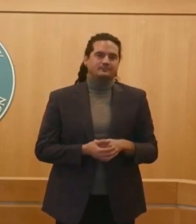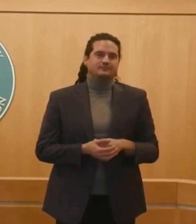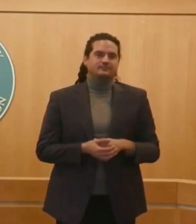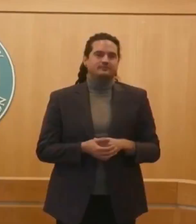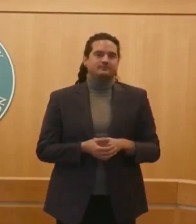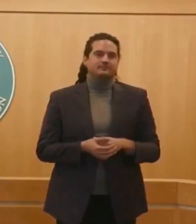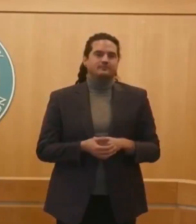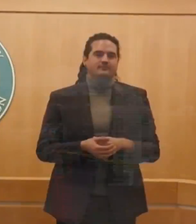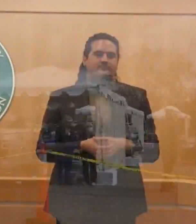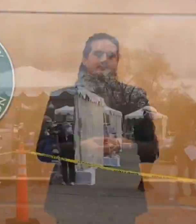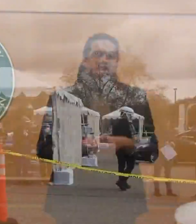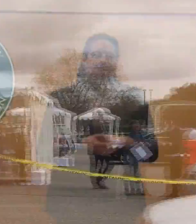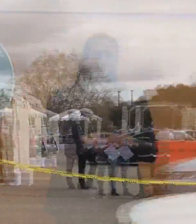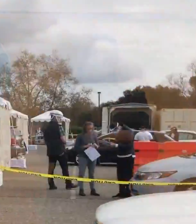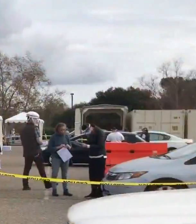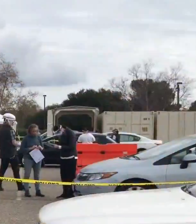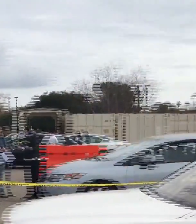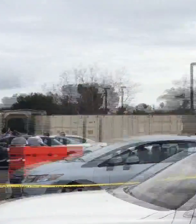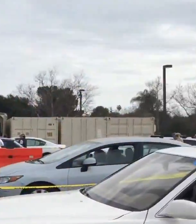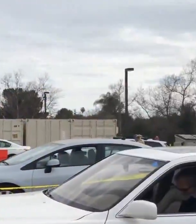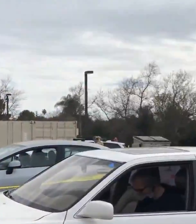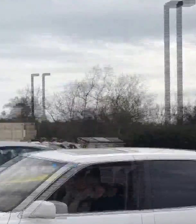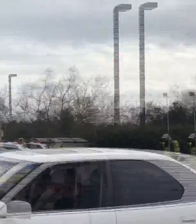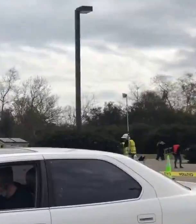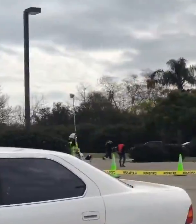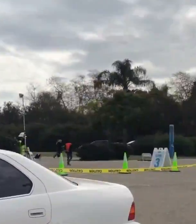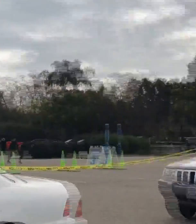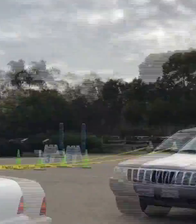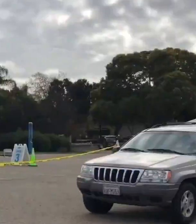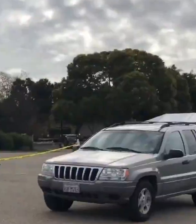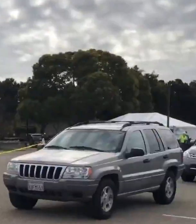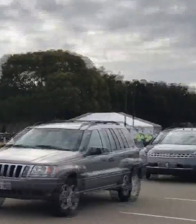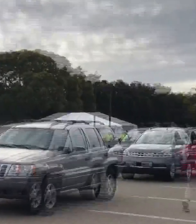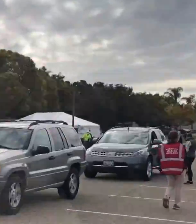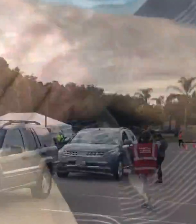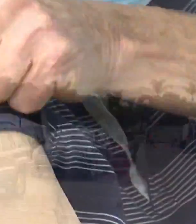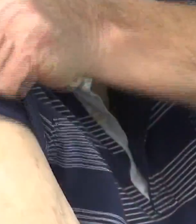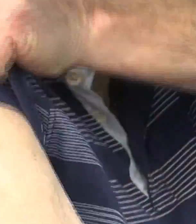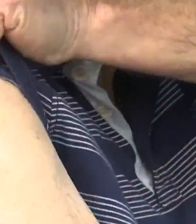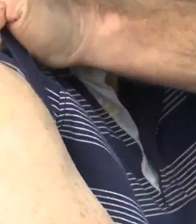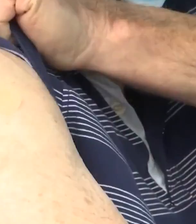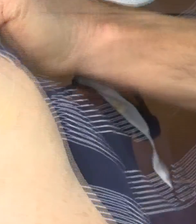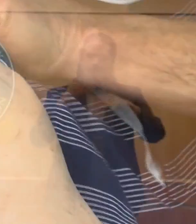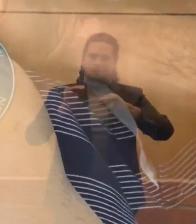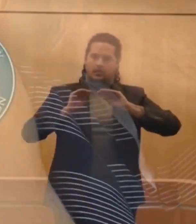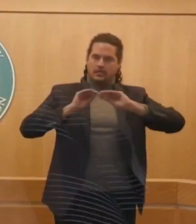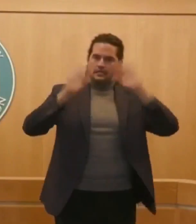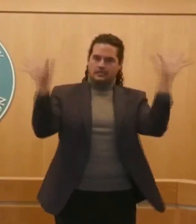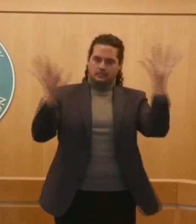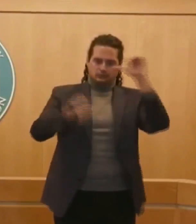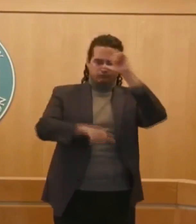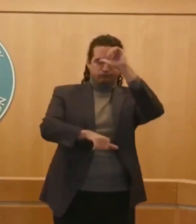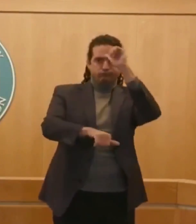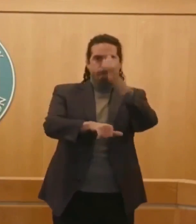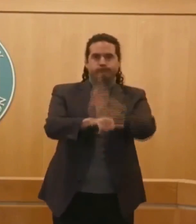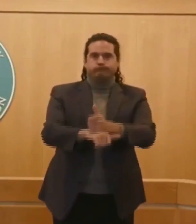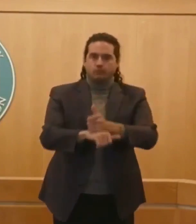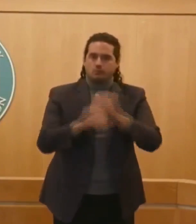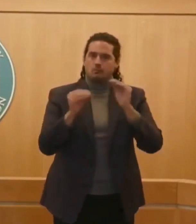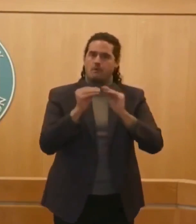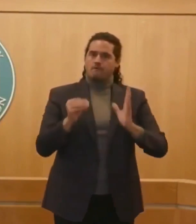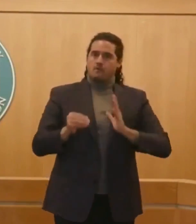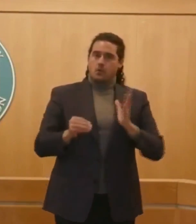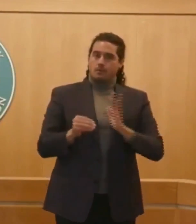course of the last number of weeks, is the window of visibility into the future with more vaccinations that we know are now